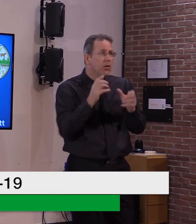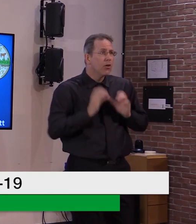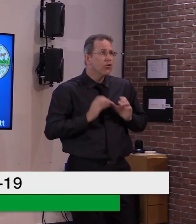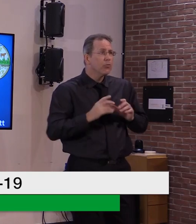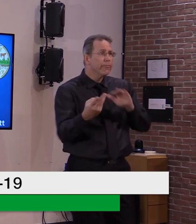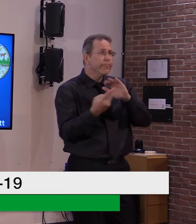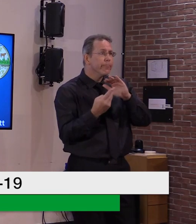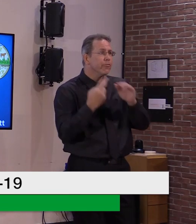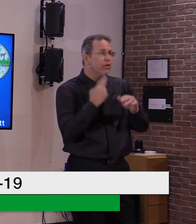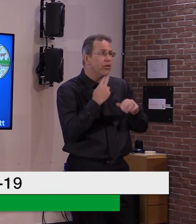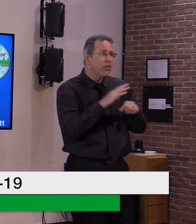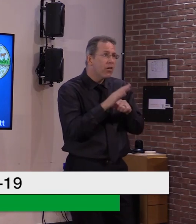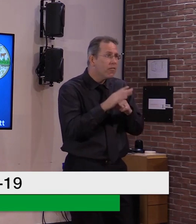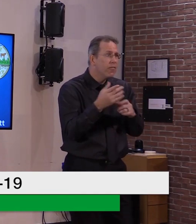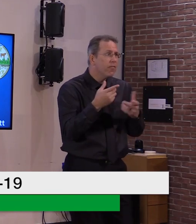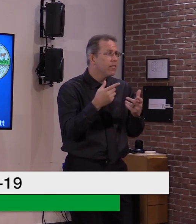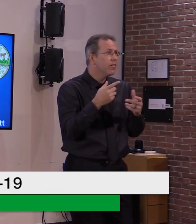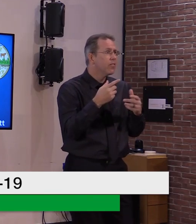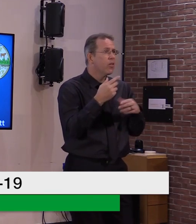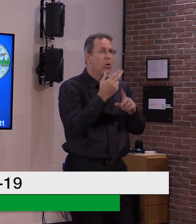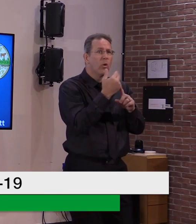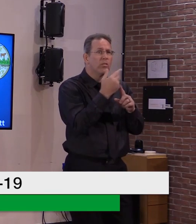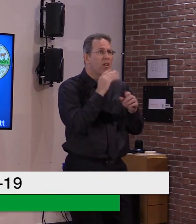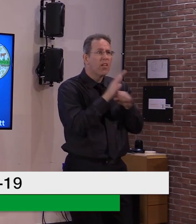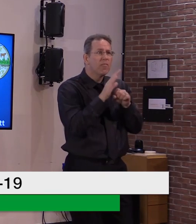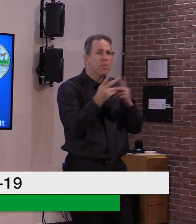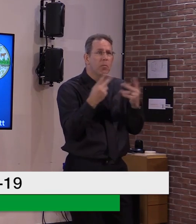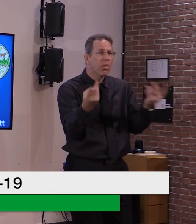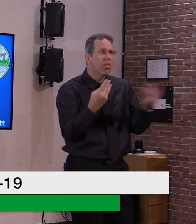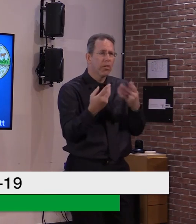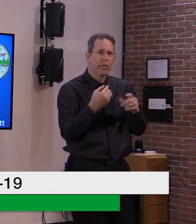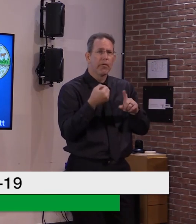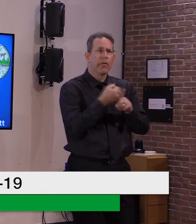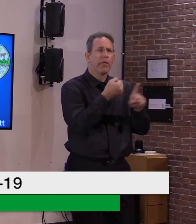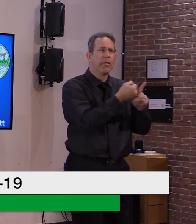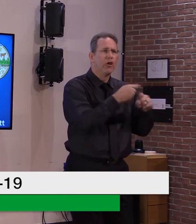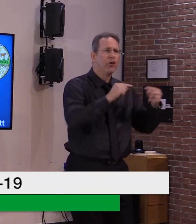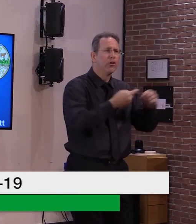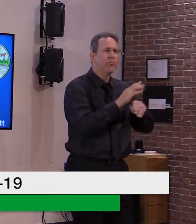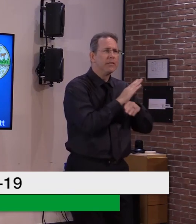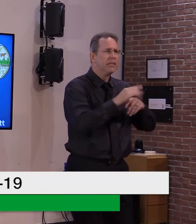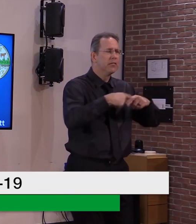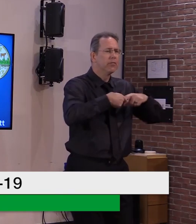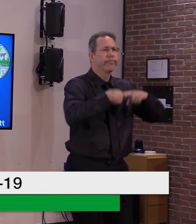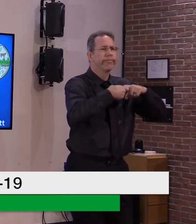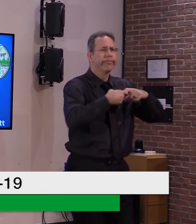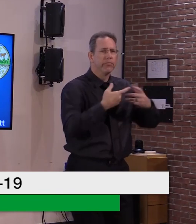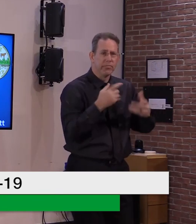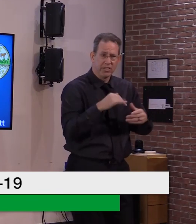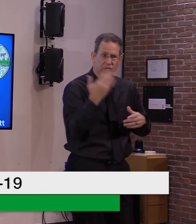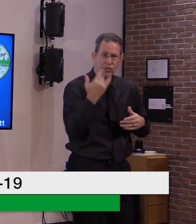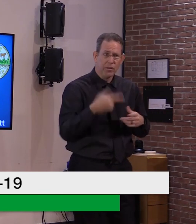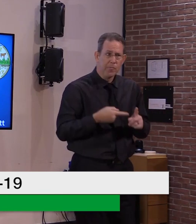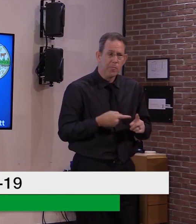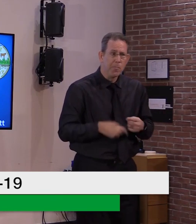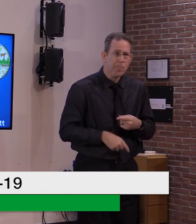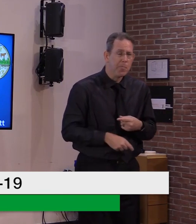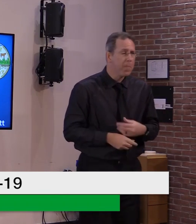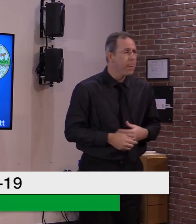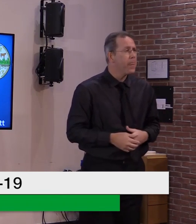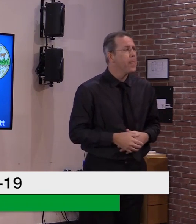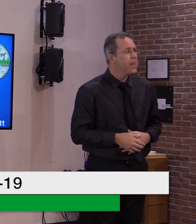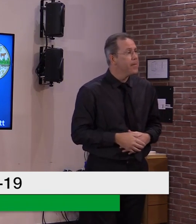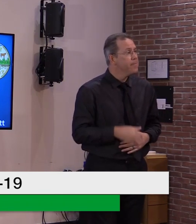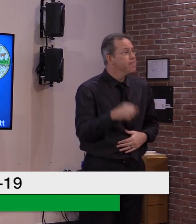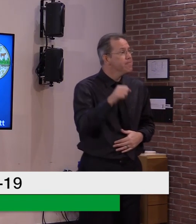that over the last month or so but it is a stop gap measure and it's a reality that's that's what we had